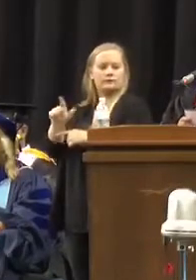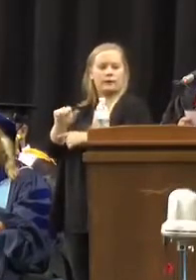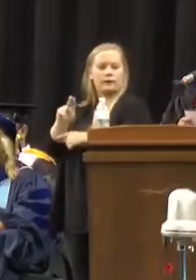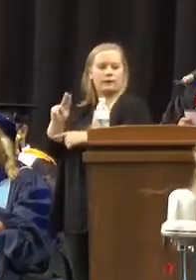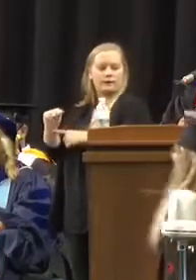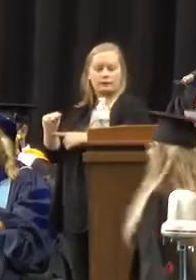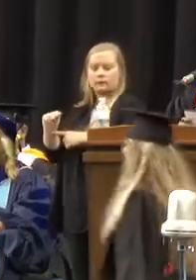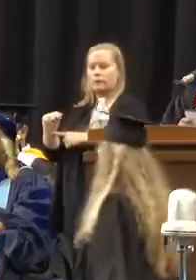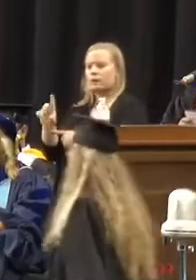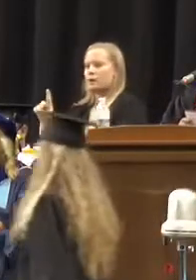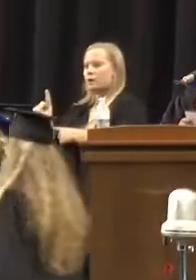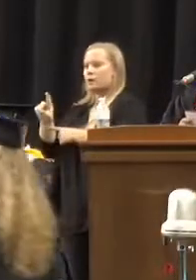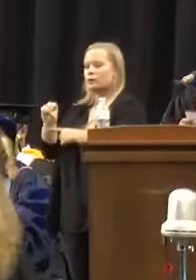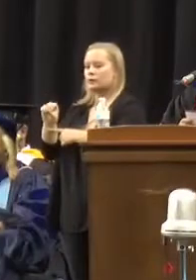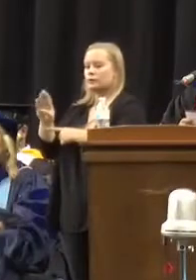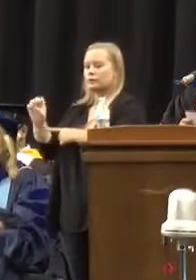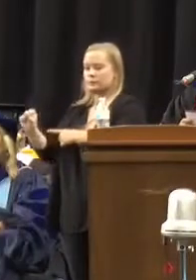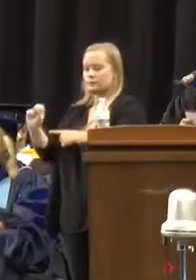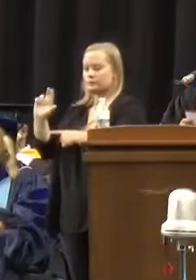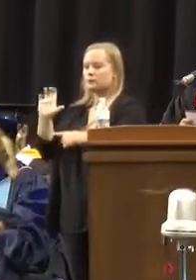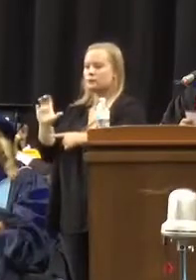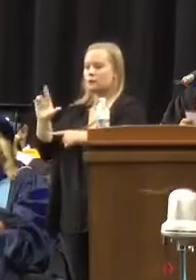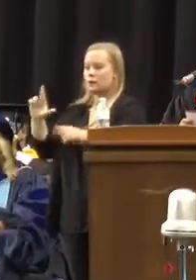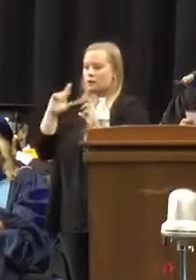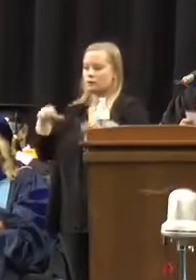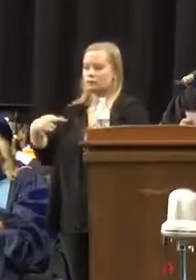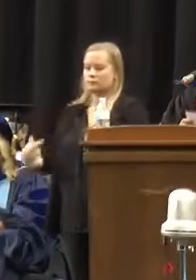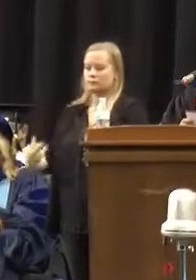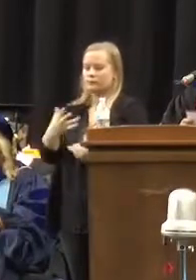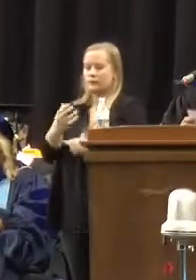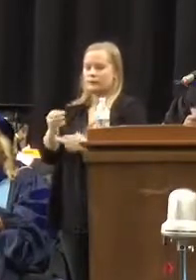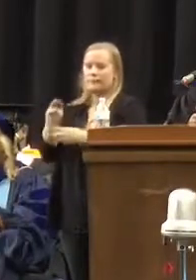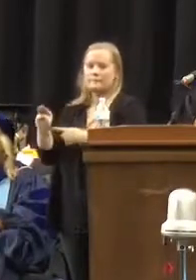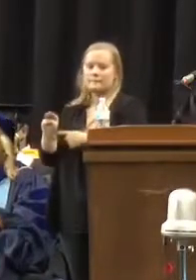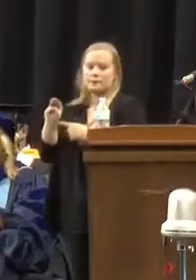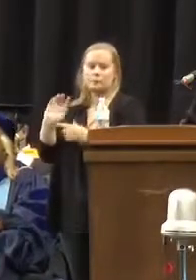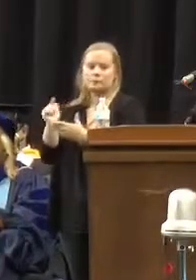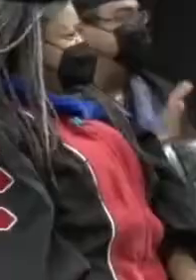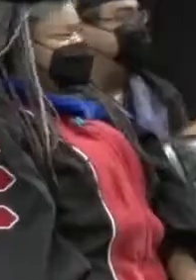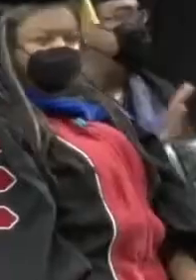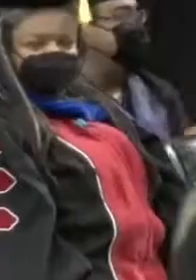Rixana Dobbs, Crimson Scholar graduate, meritorious graduate.